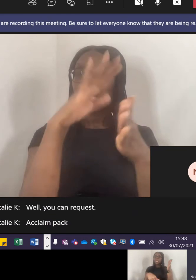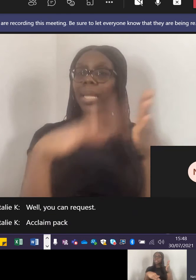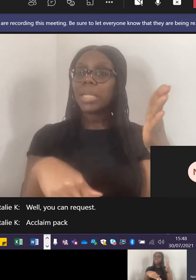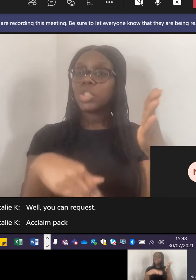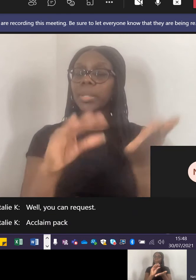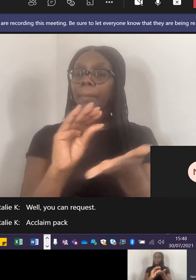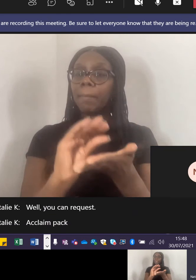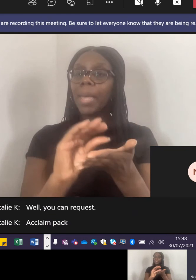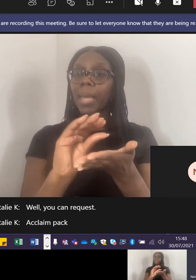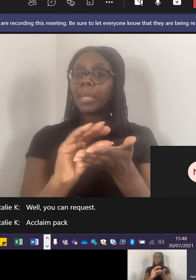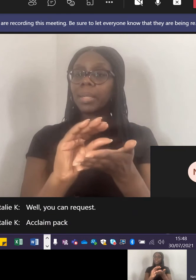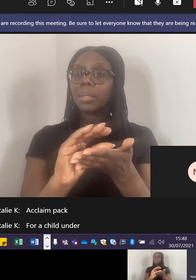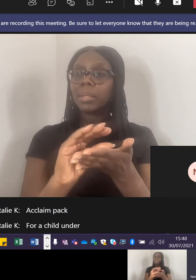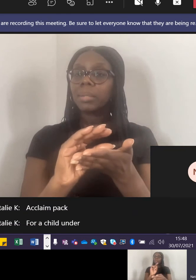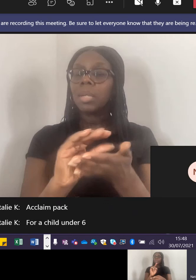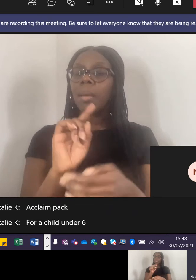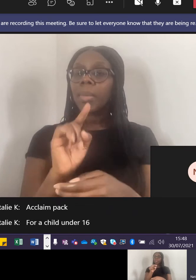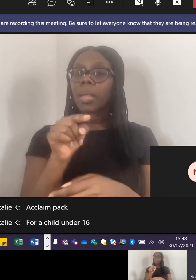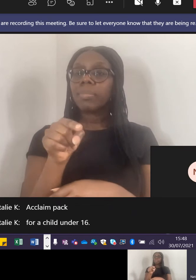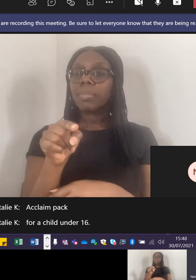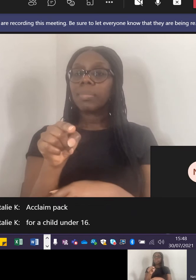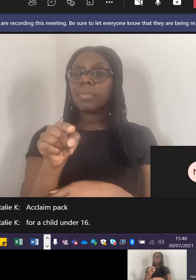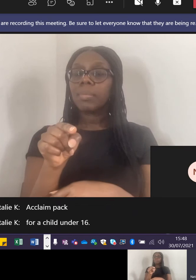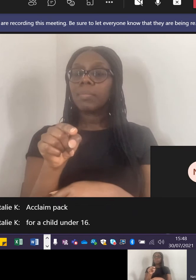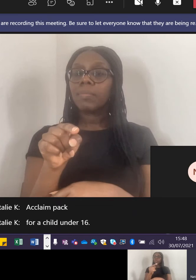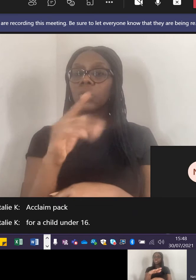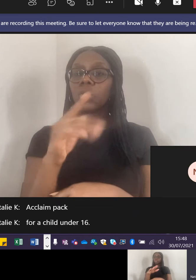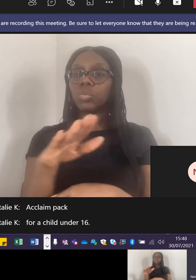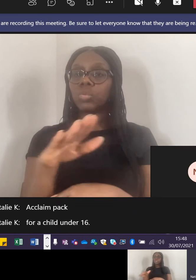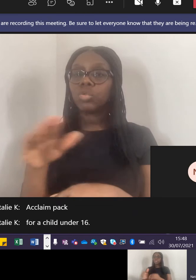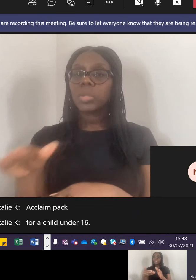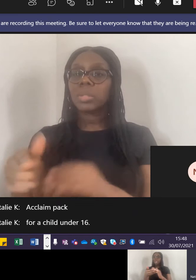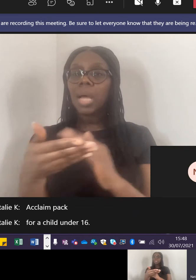for a child under 16.